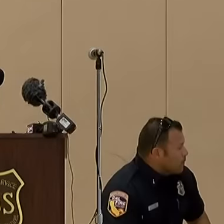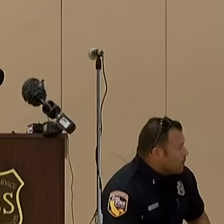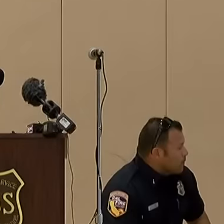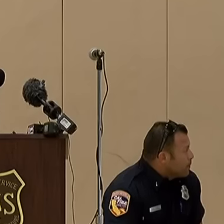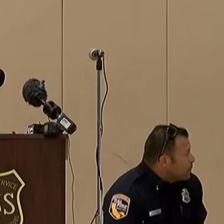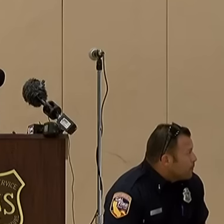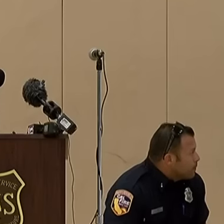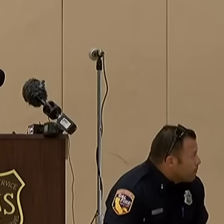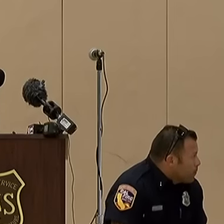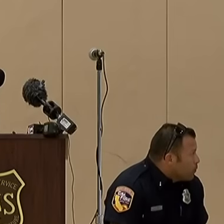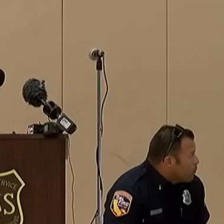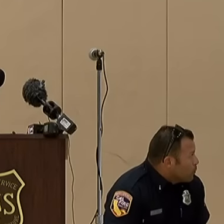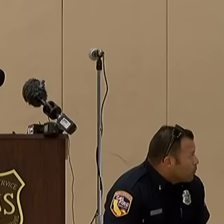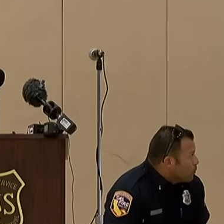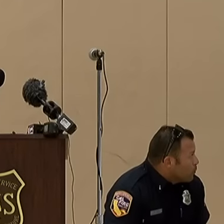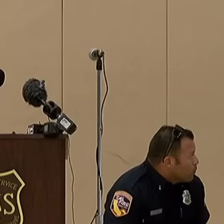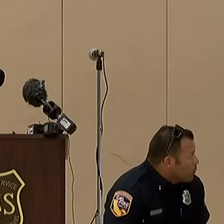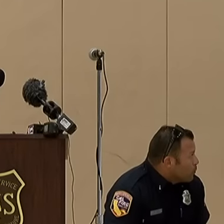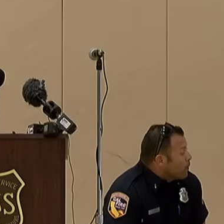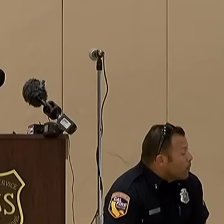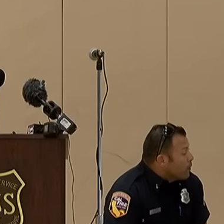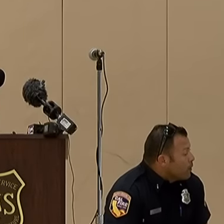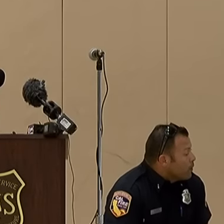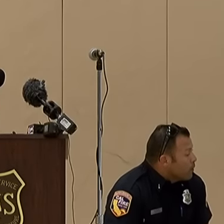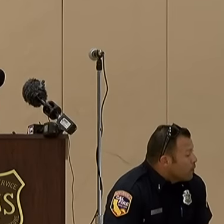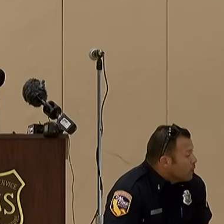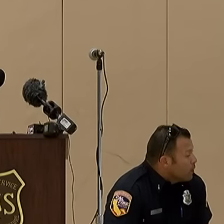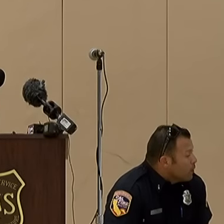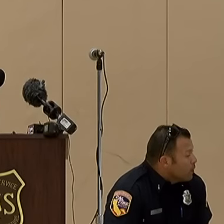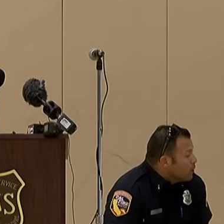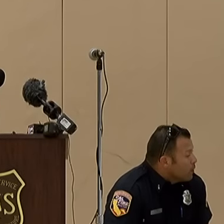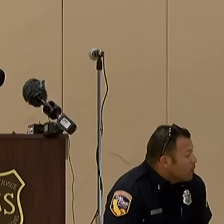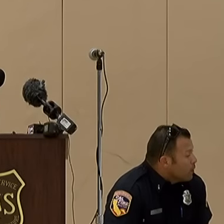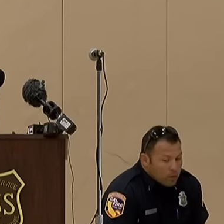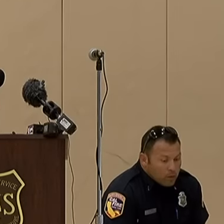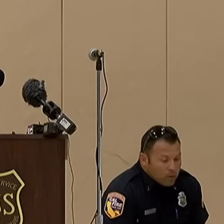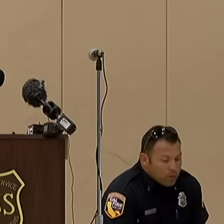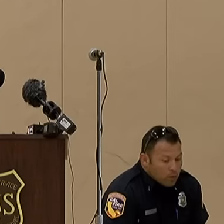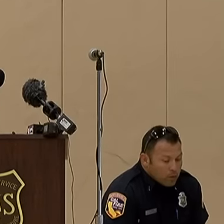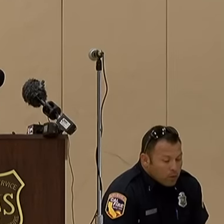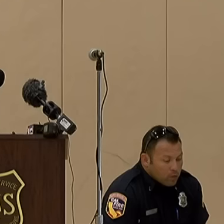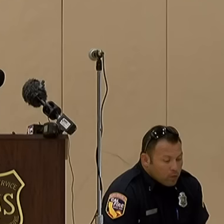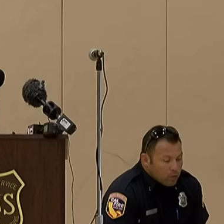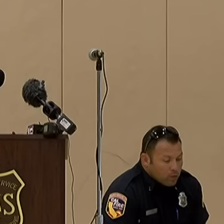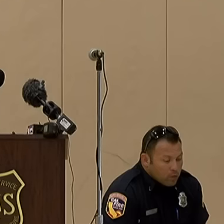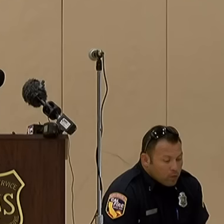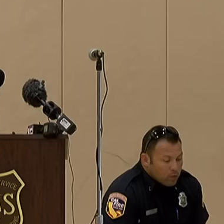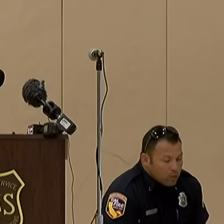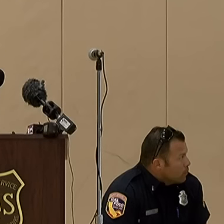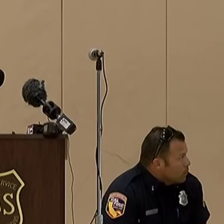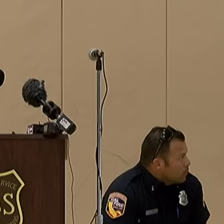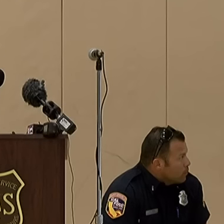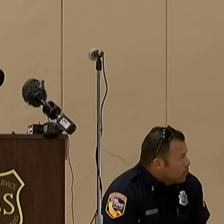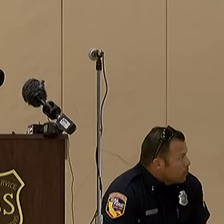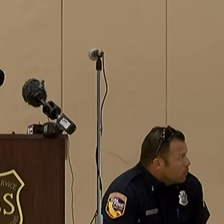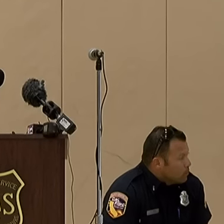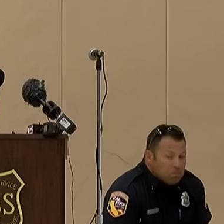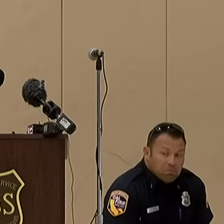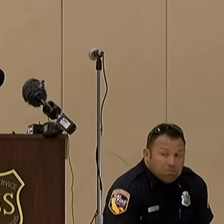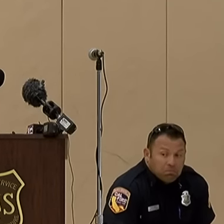I just know it's going to be streamed because it's going to be streamed based on who's watching versus being here on a steady